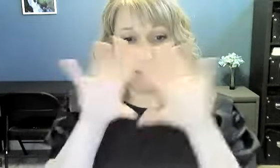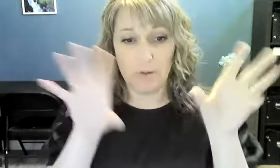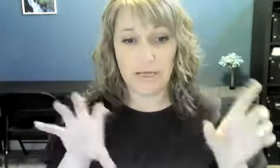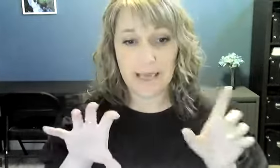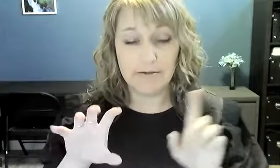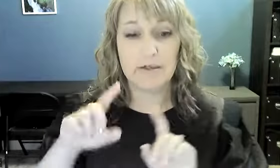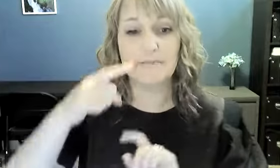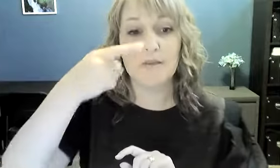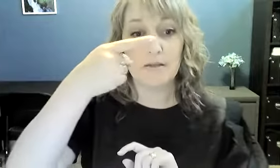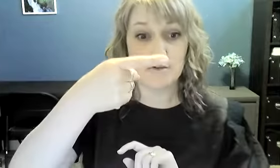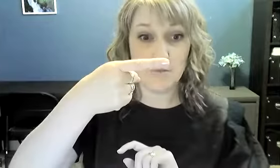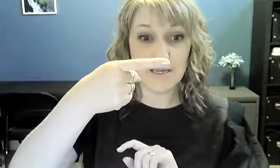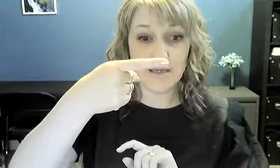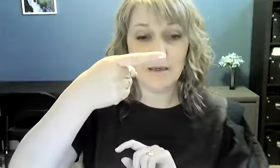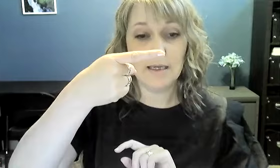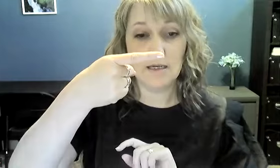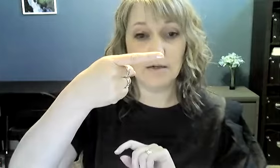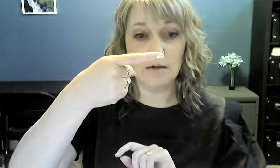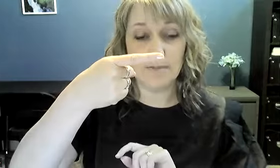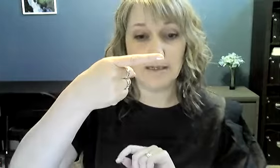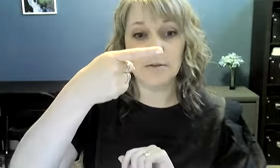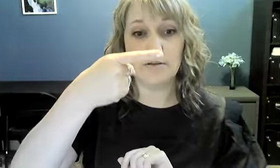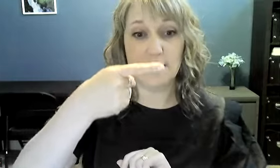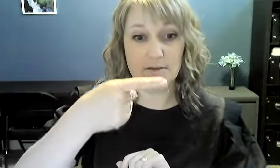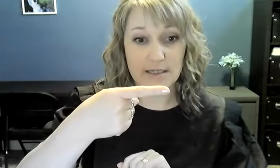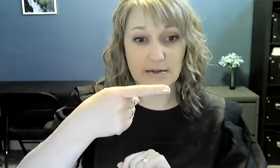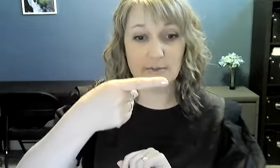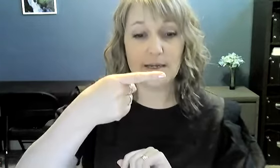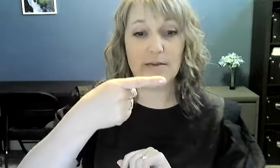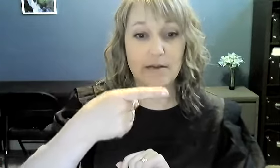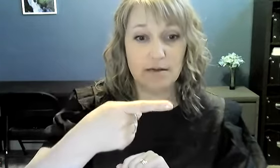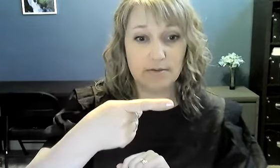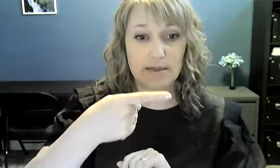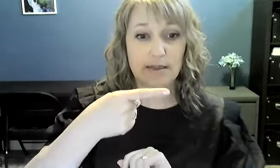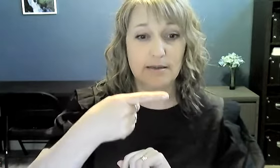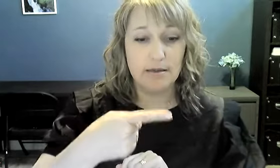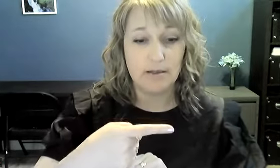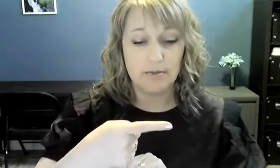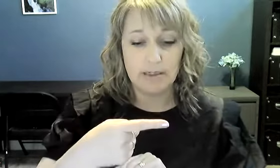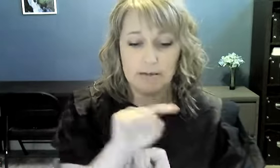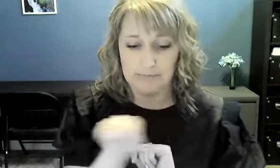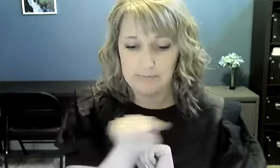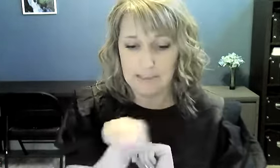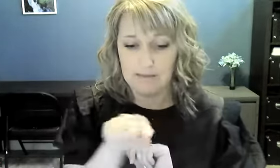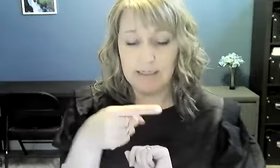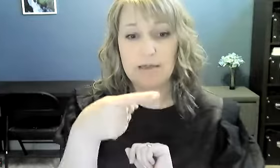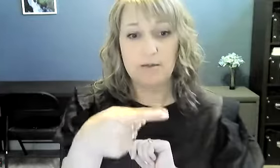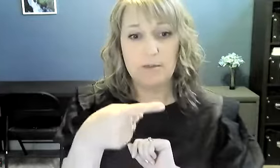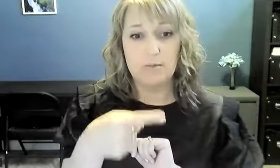a calendar, there's a week here on my calendar, then there's another week, and then another week, and then another week, like right there, right? Week, week,